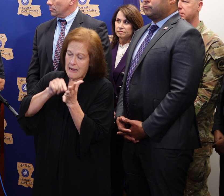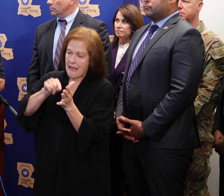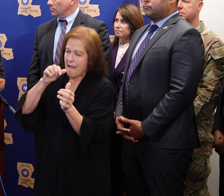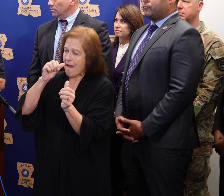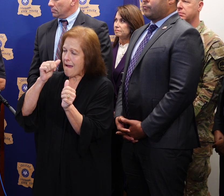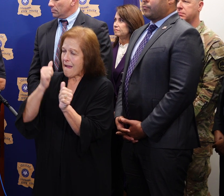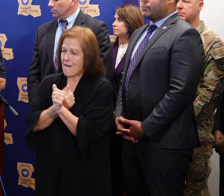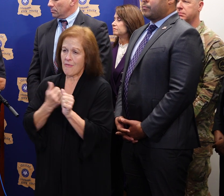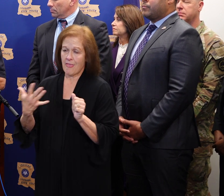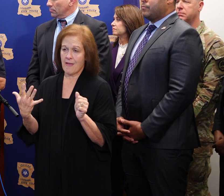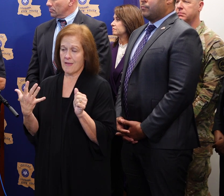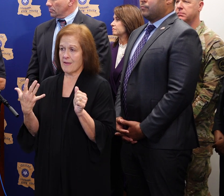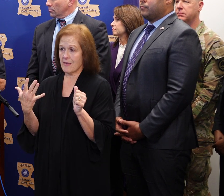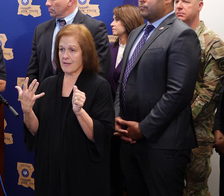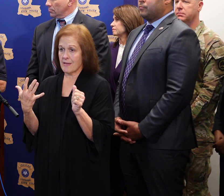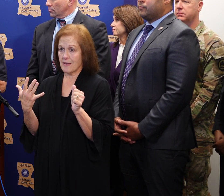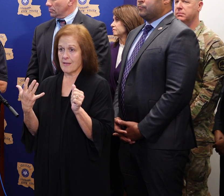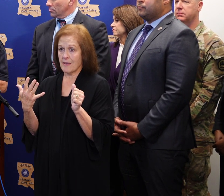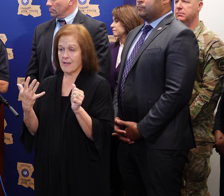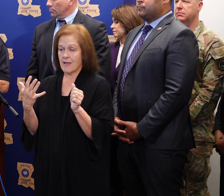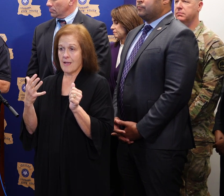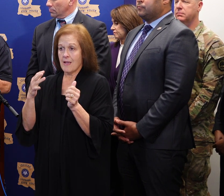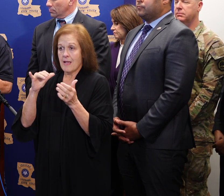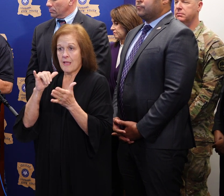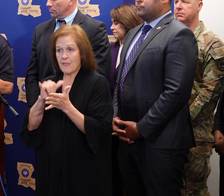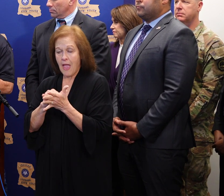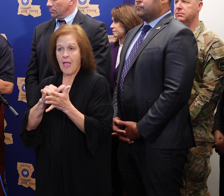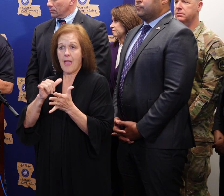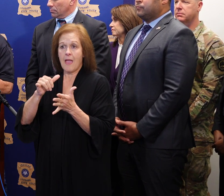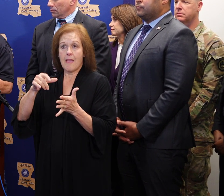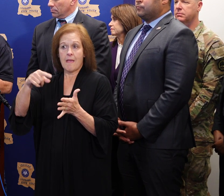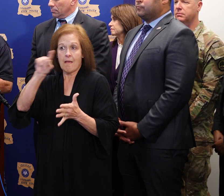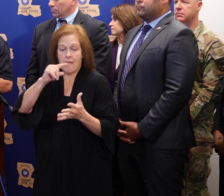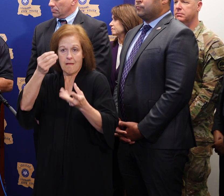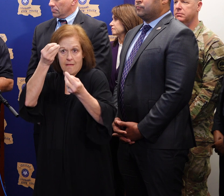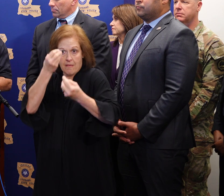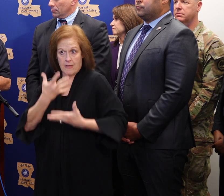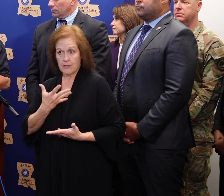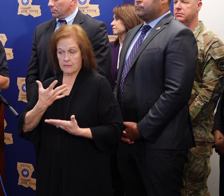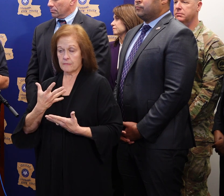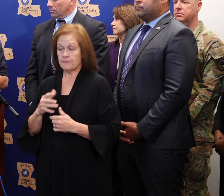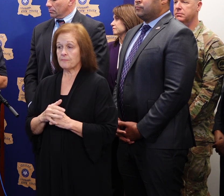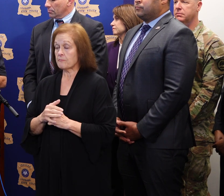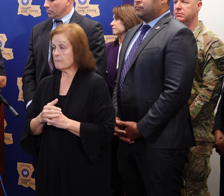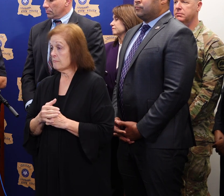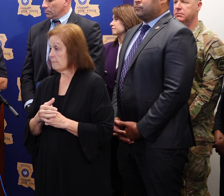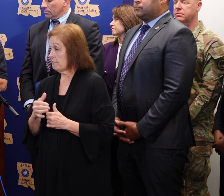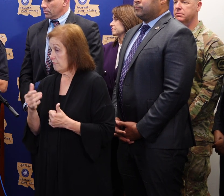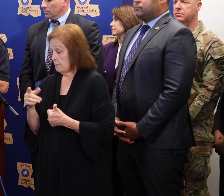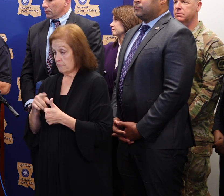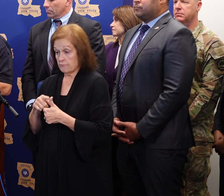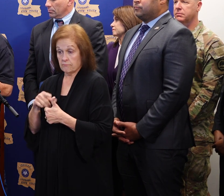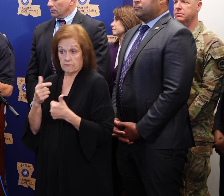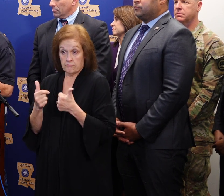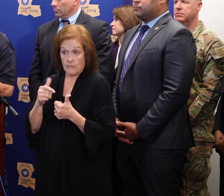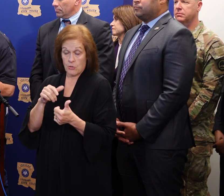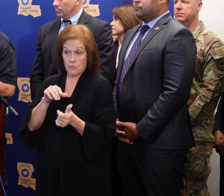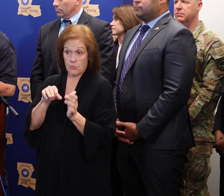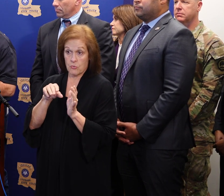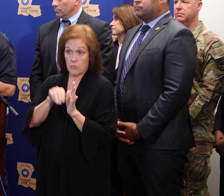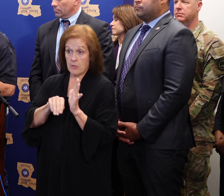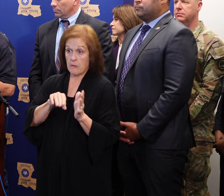lead that came to us, whether it was the New Orleans Police Department,